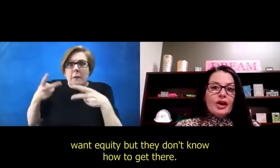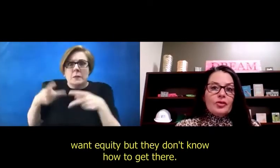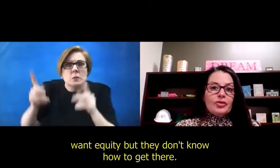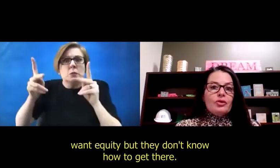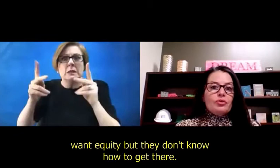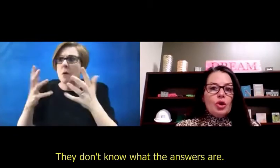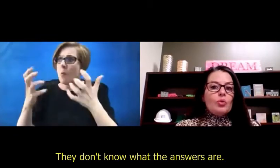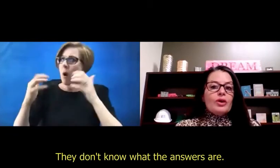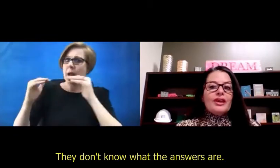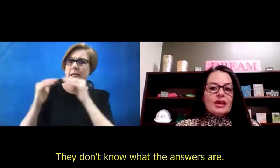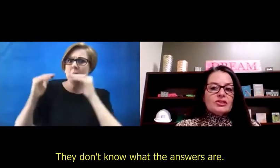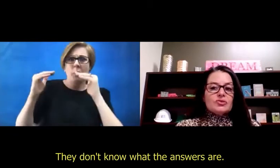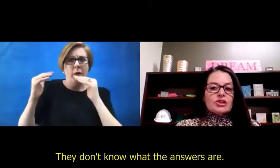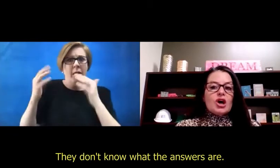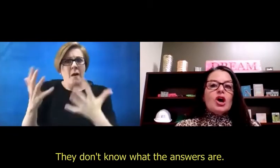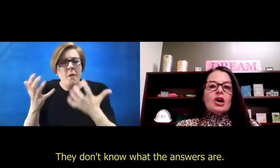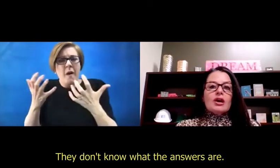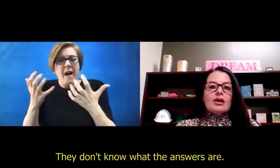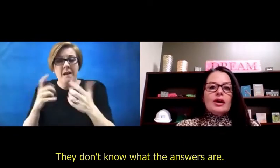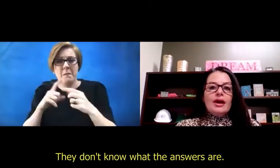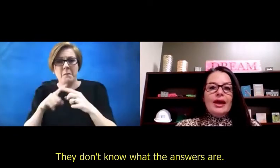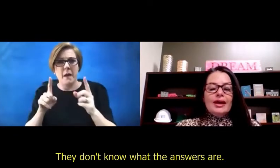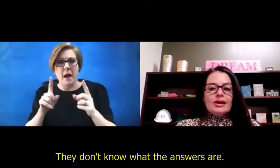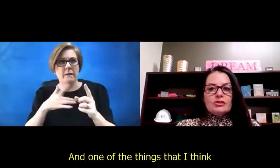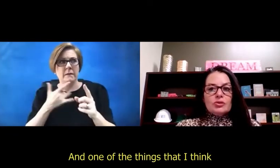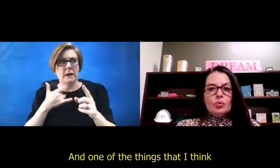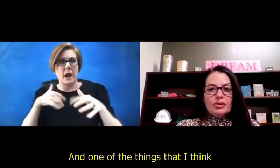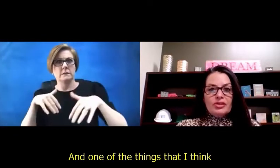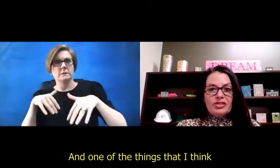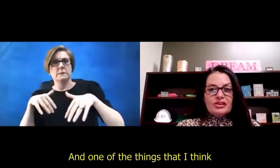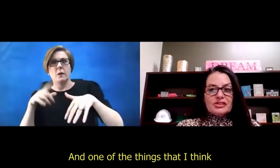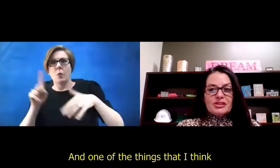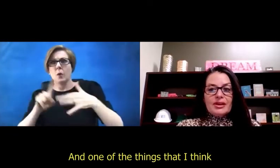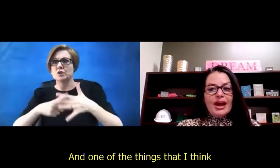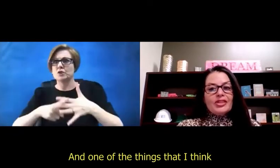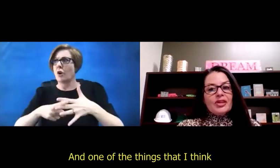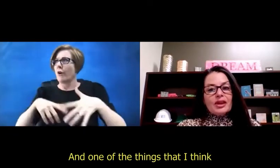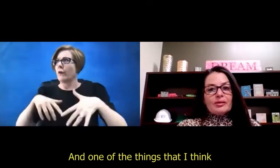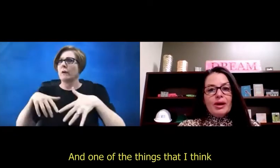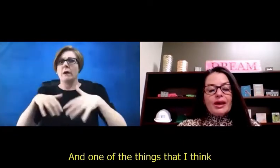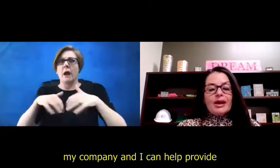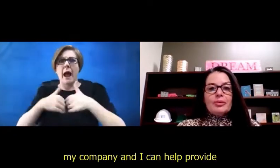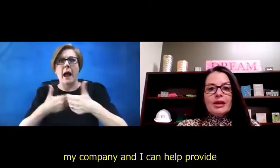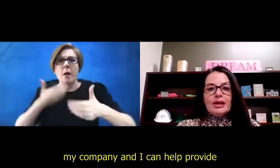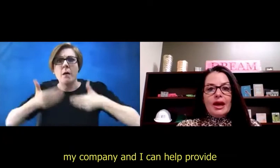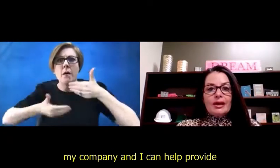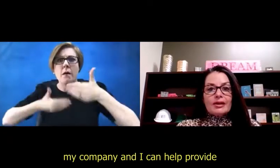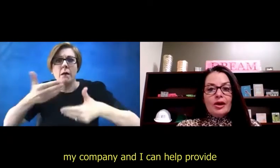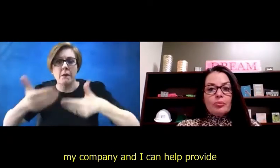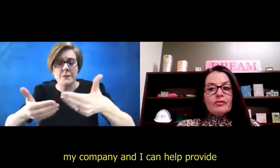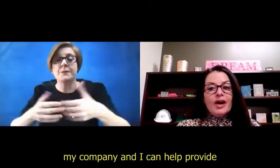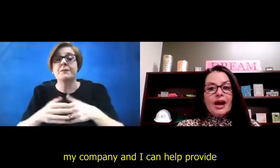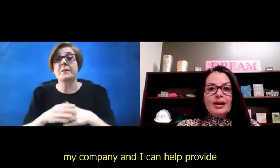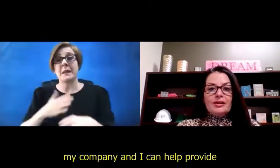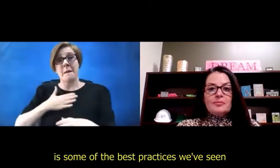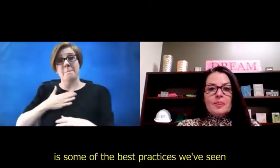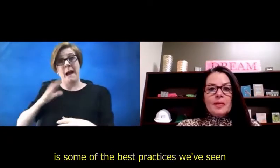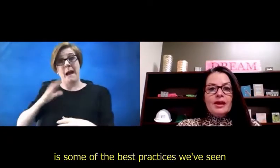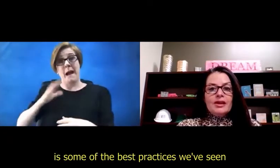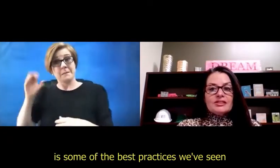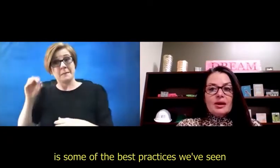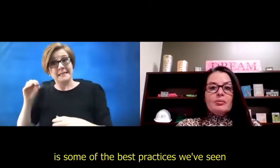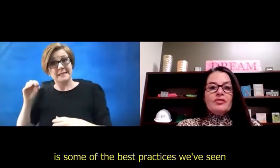how to get there. They don't know what the answers are. And one of the things that I think my company and I can help